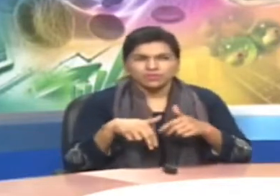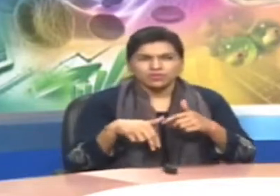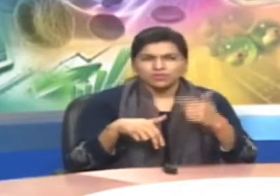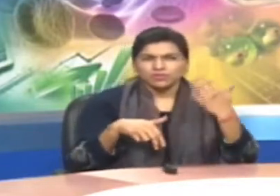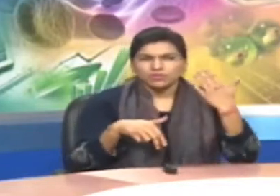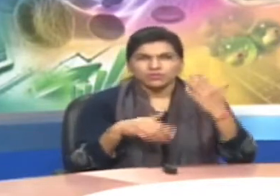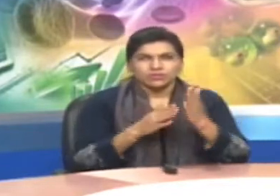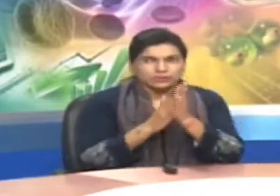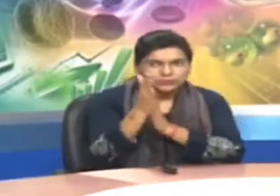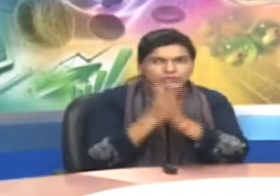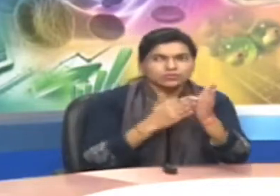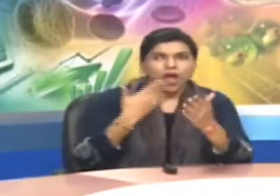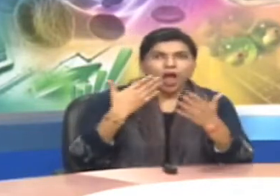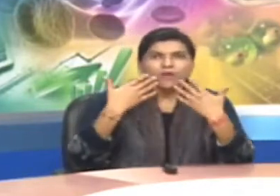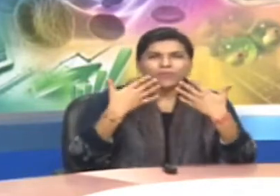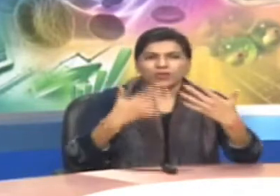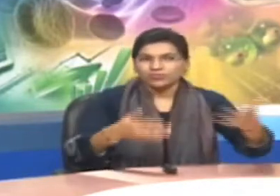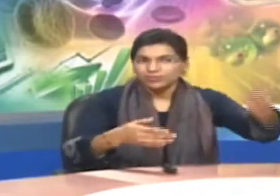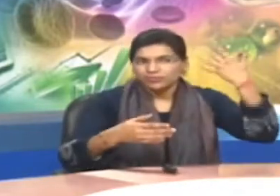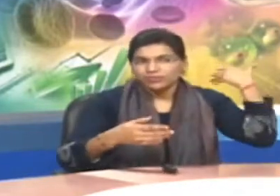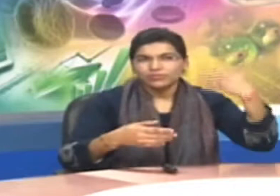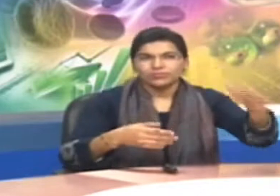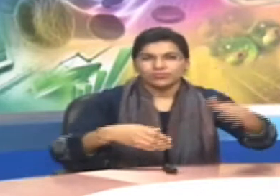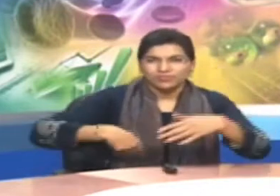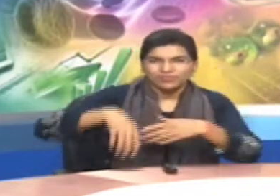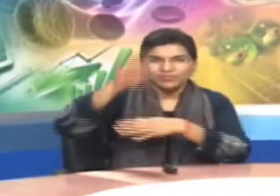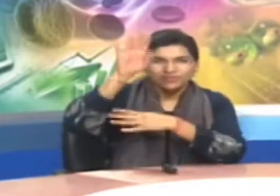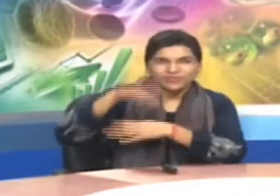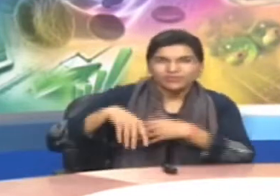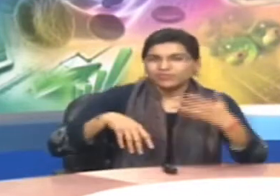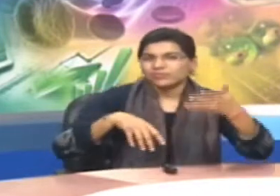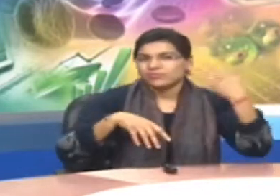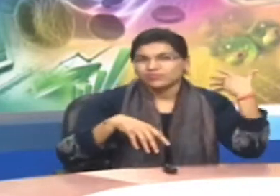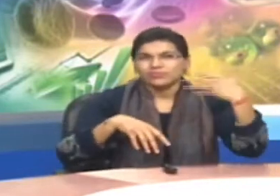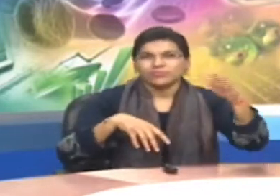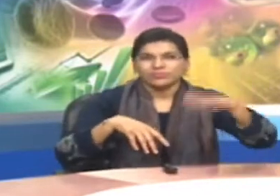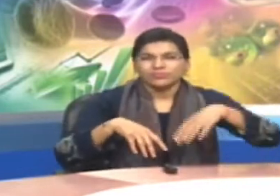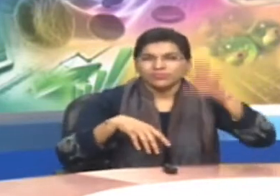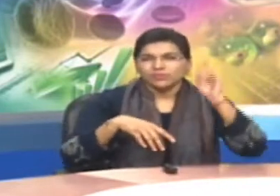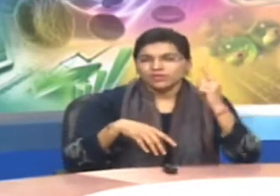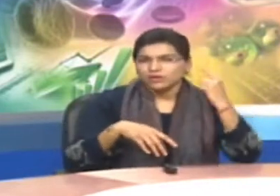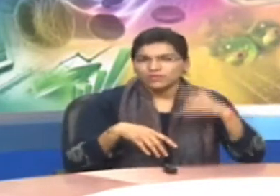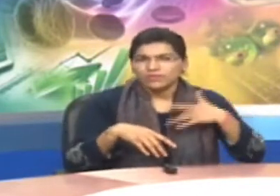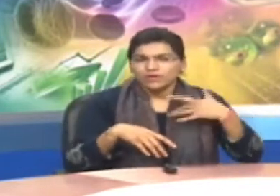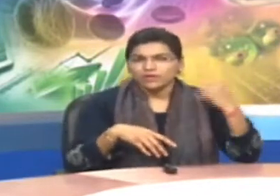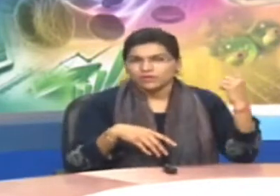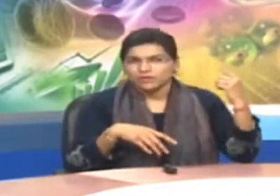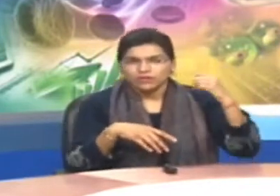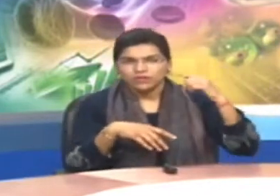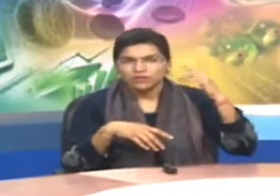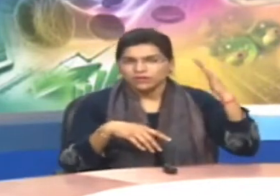pores next to, below, and above my ears could feel her